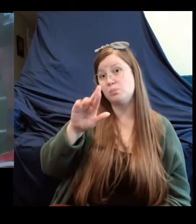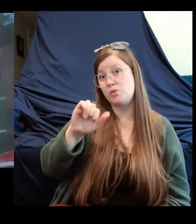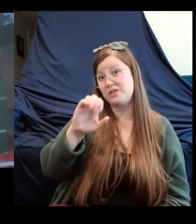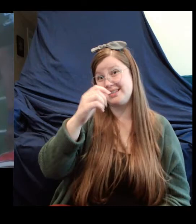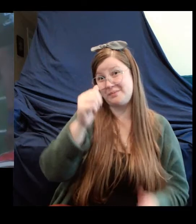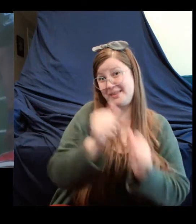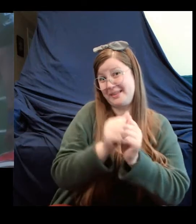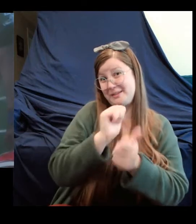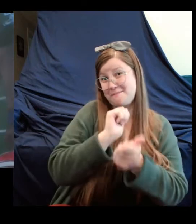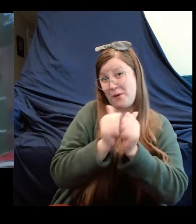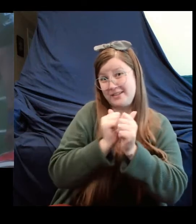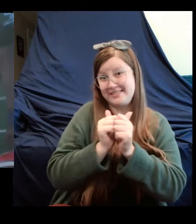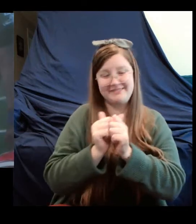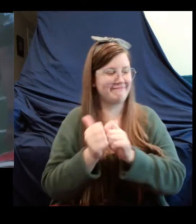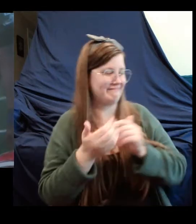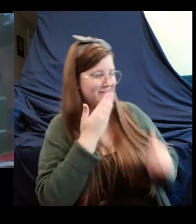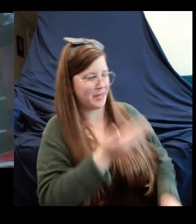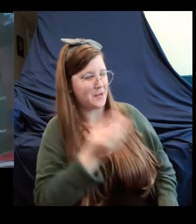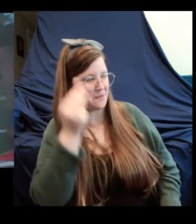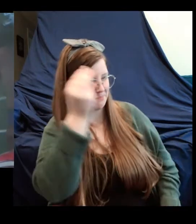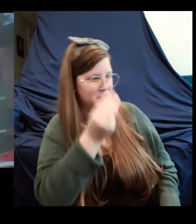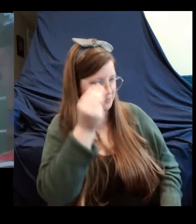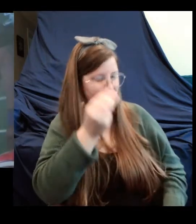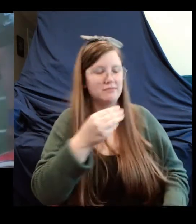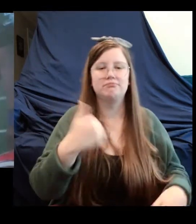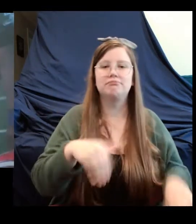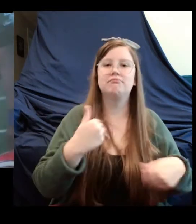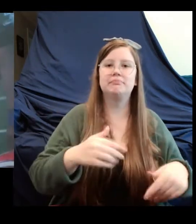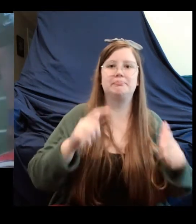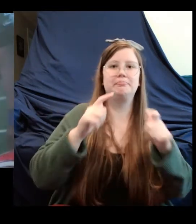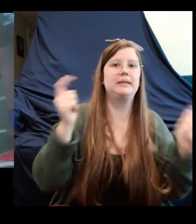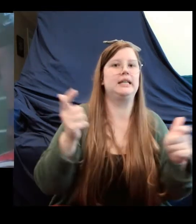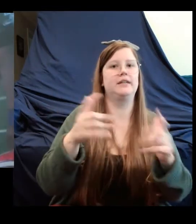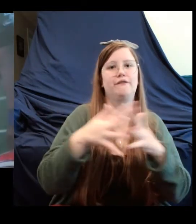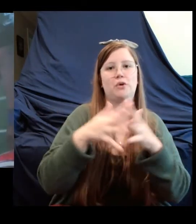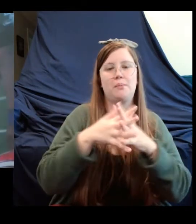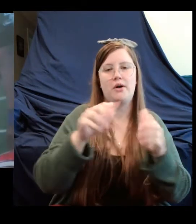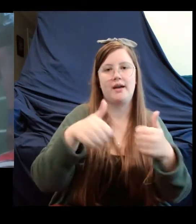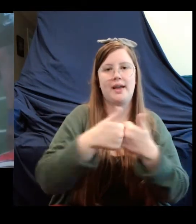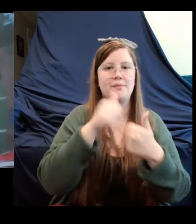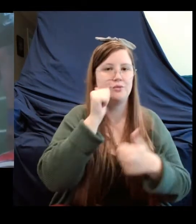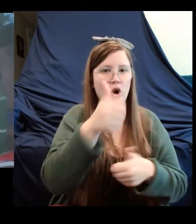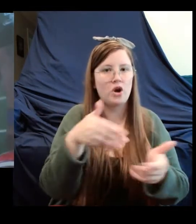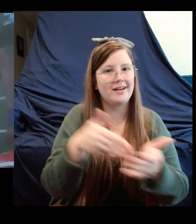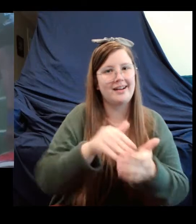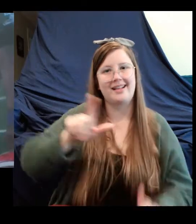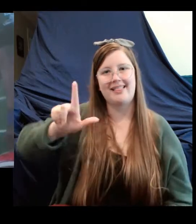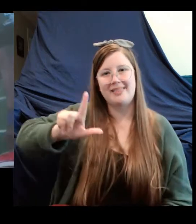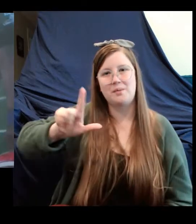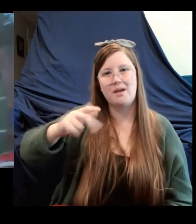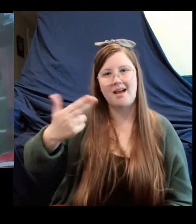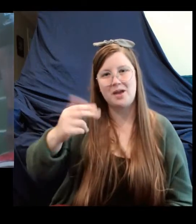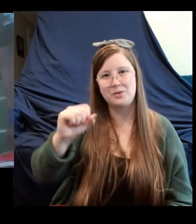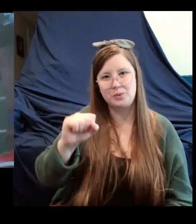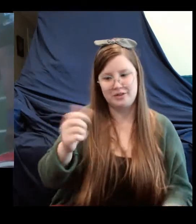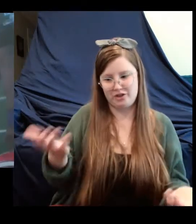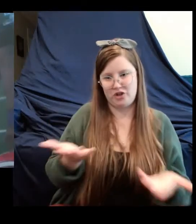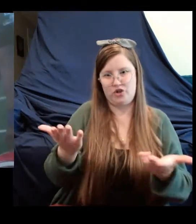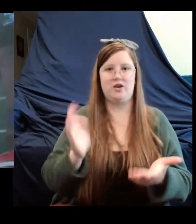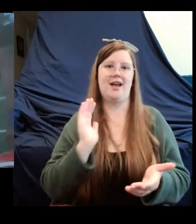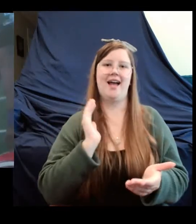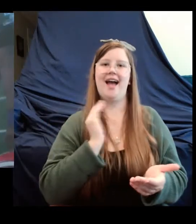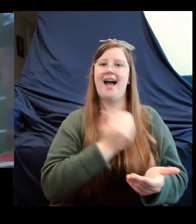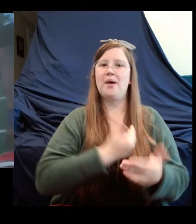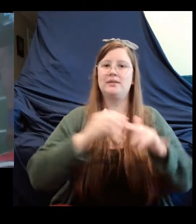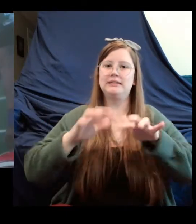you, Mr. Mint. Hey, big football game tomorrow night against Linwood High School right here in the stadium. It